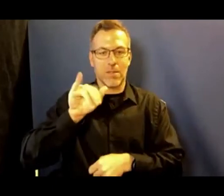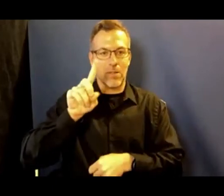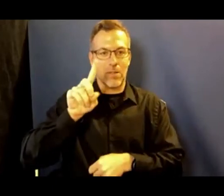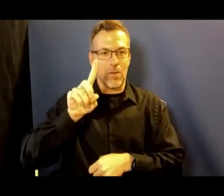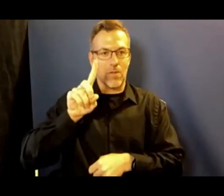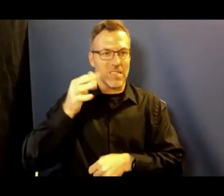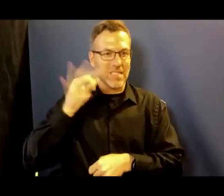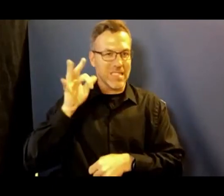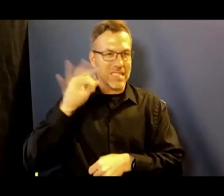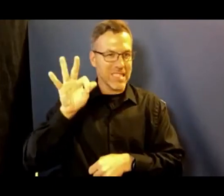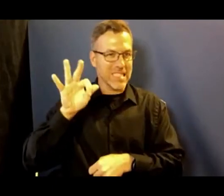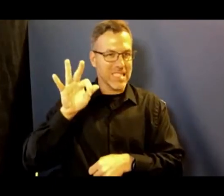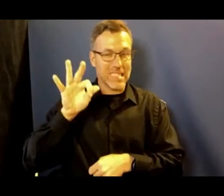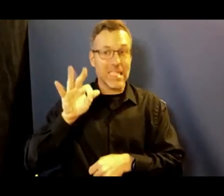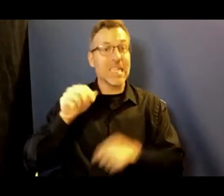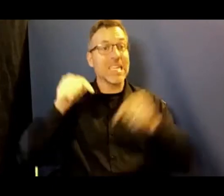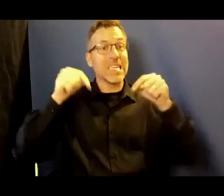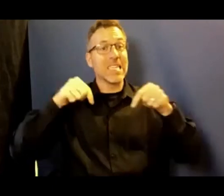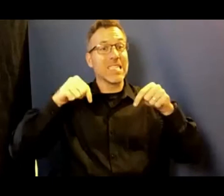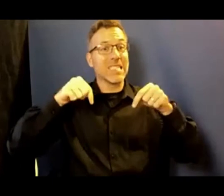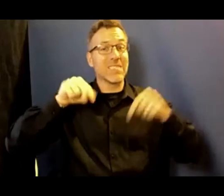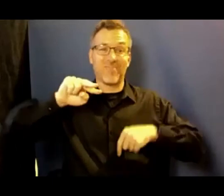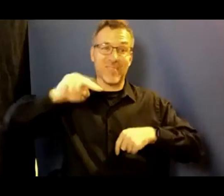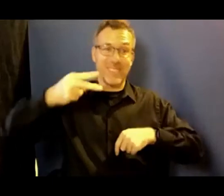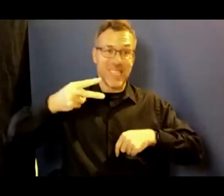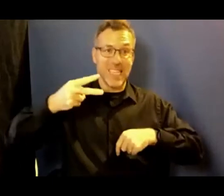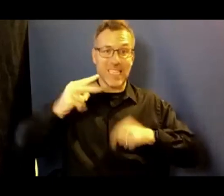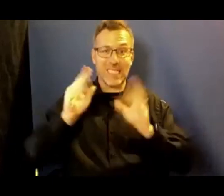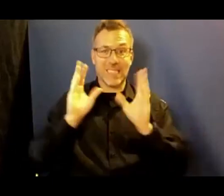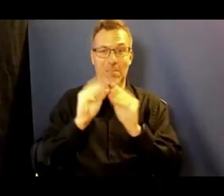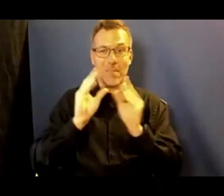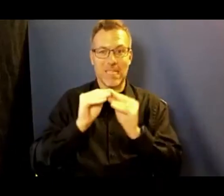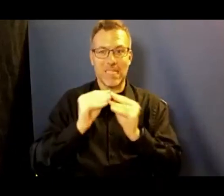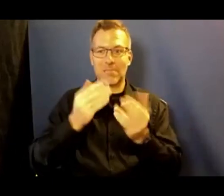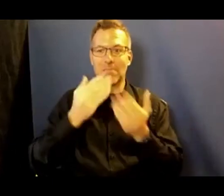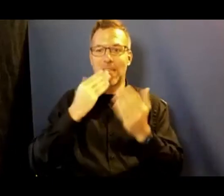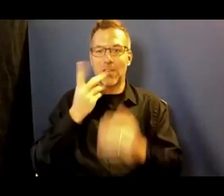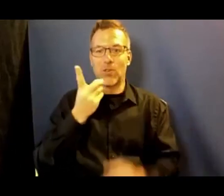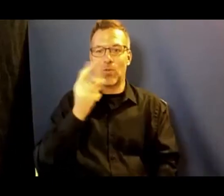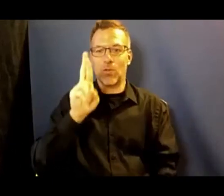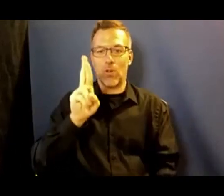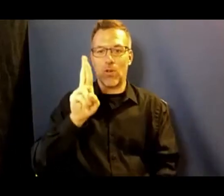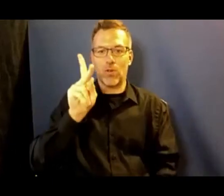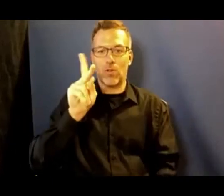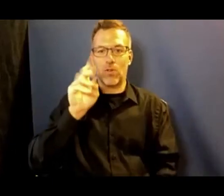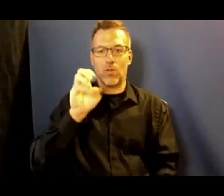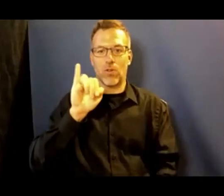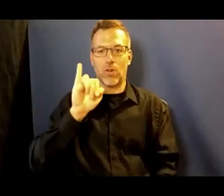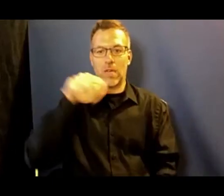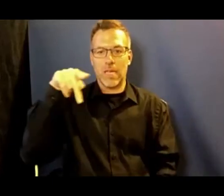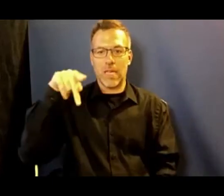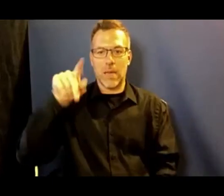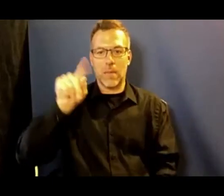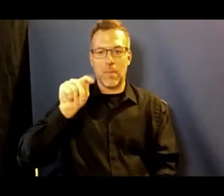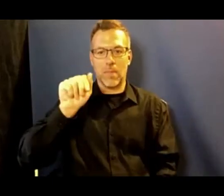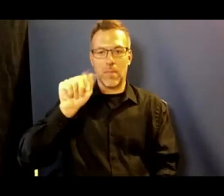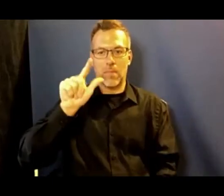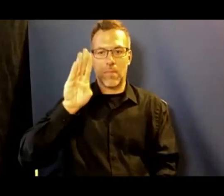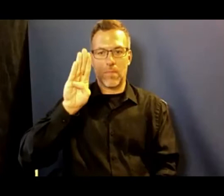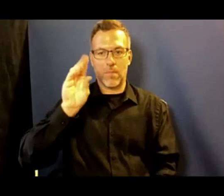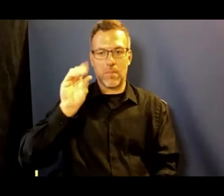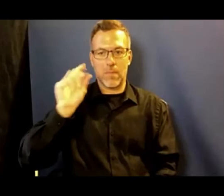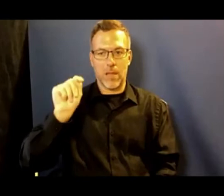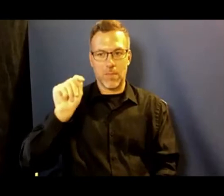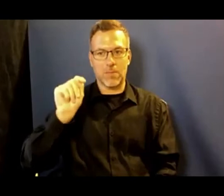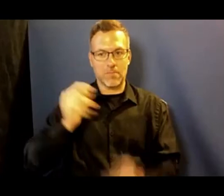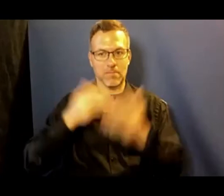2021, and both times we've been really fortunate to have Dr. Kiepp Talbot with us. We're excited that she's agreed to do it again because we know that